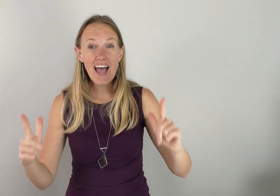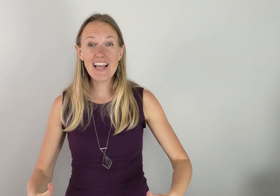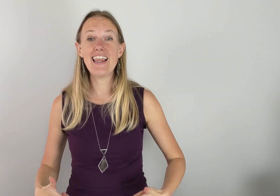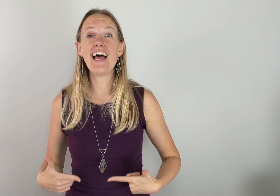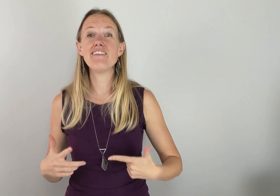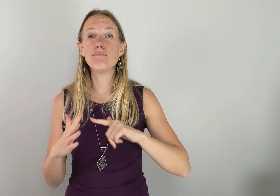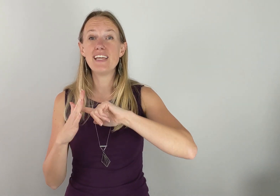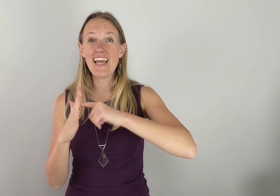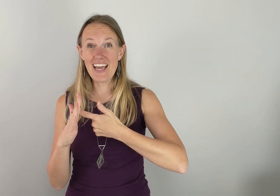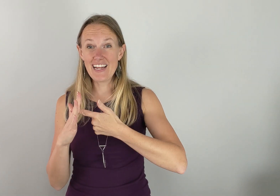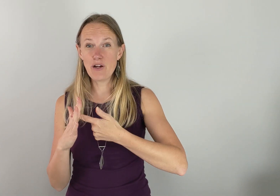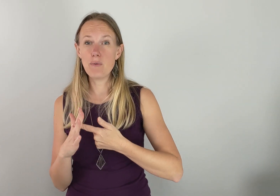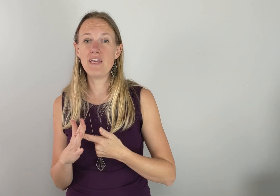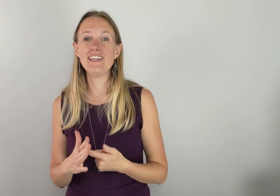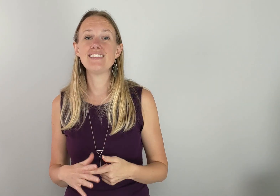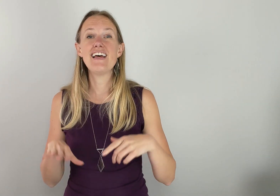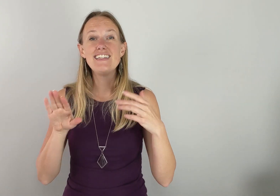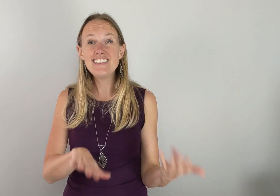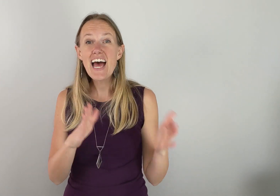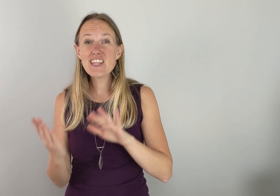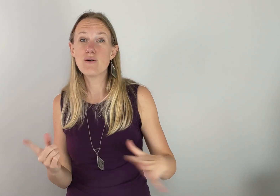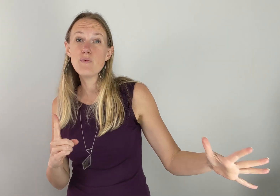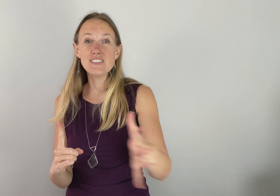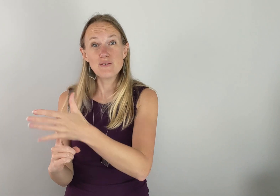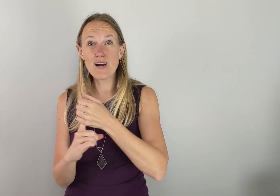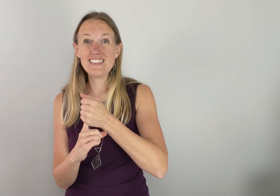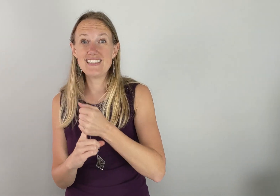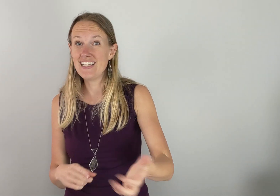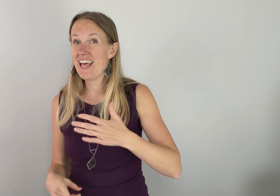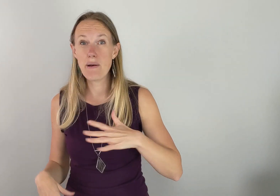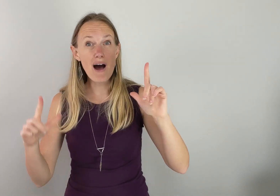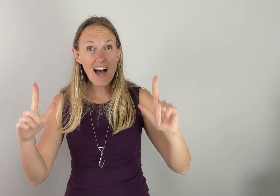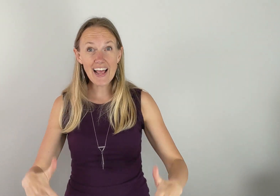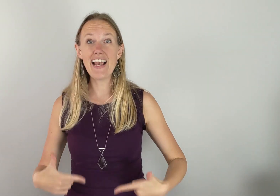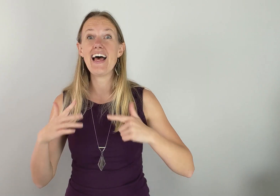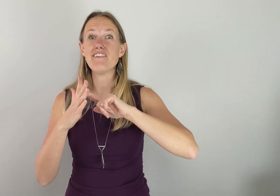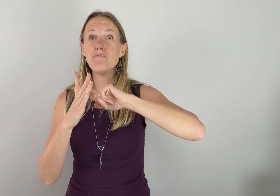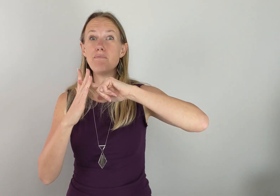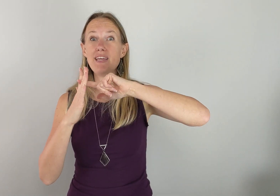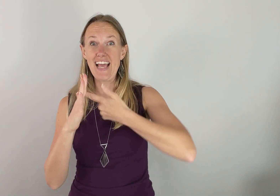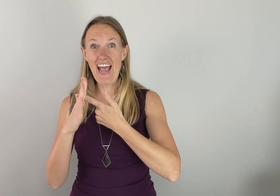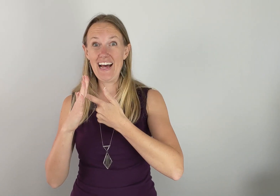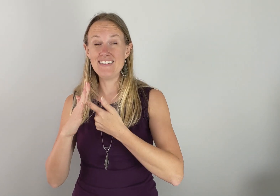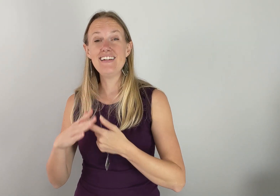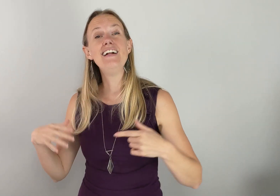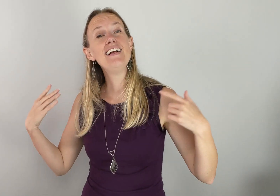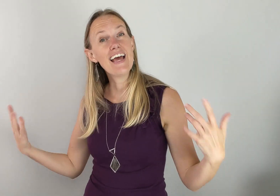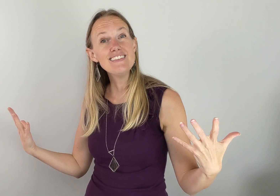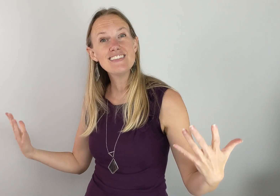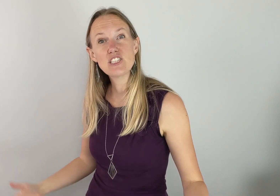my life began. And it repeats, death was arrested and my life began. Okay, so let's